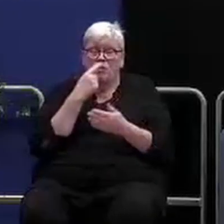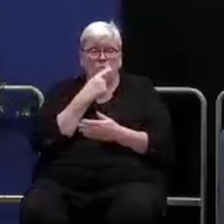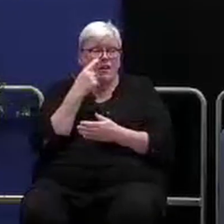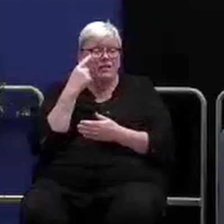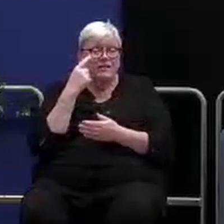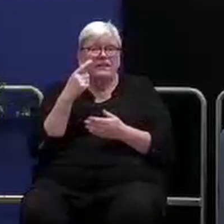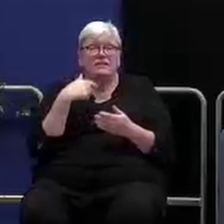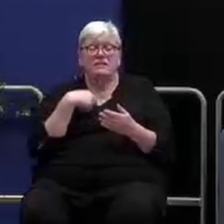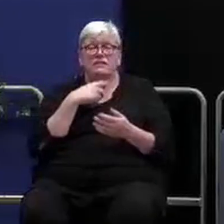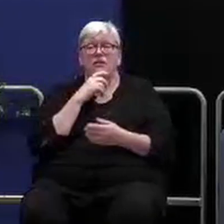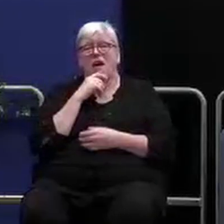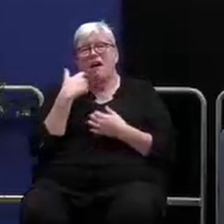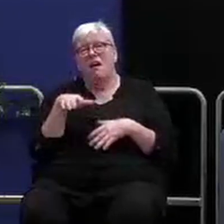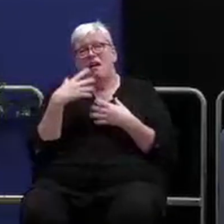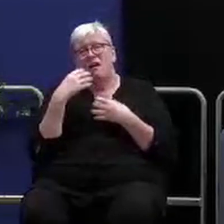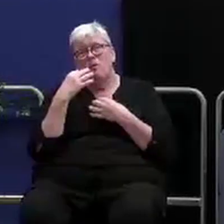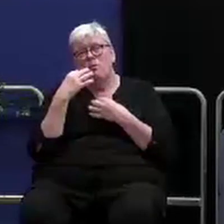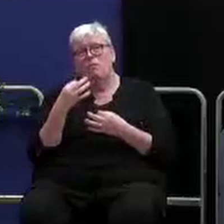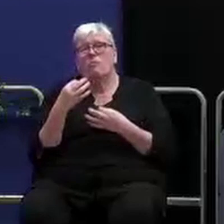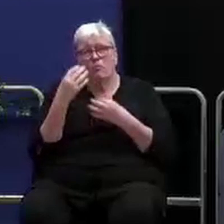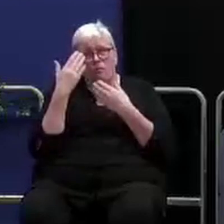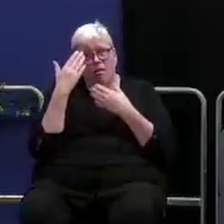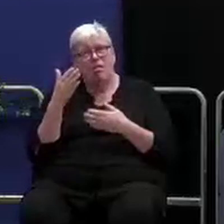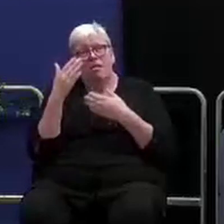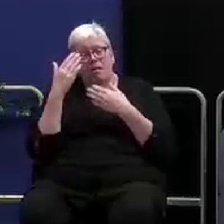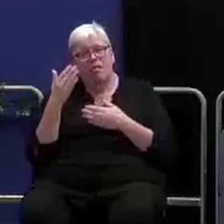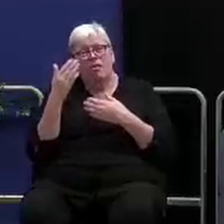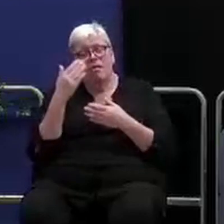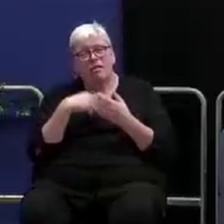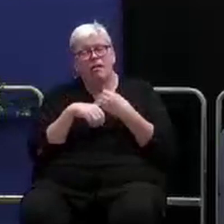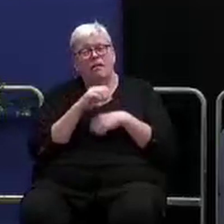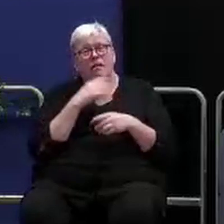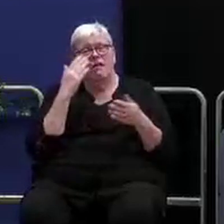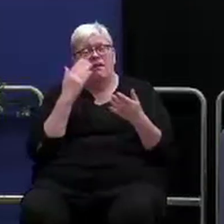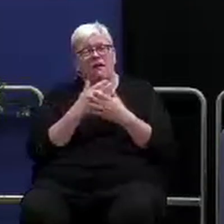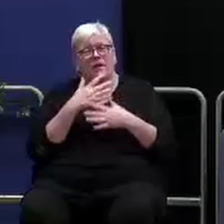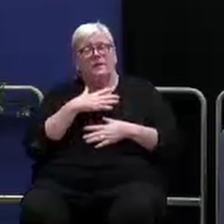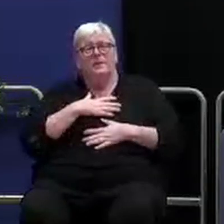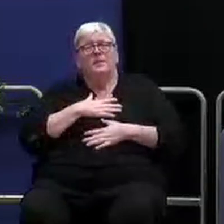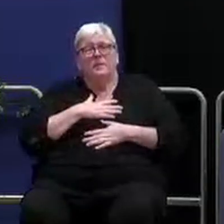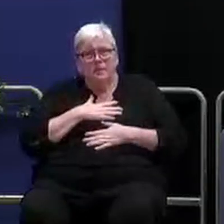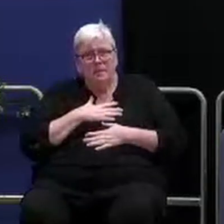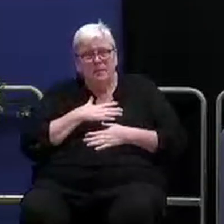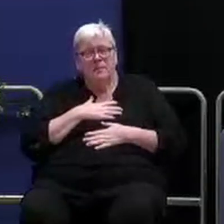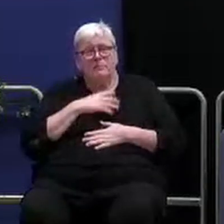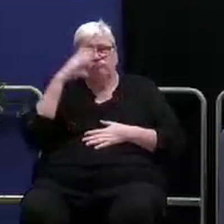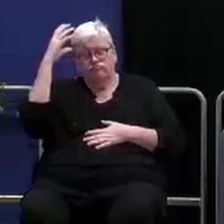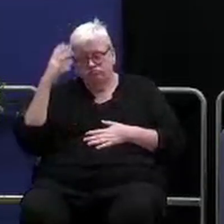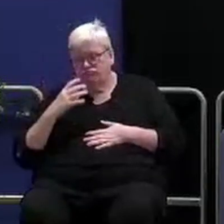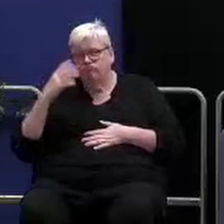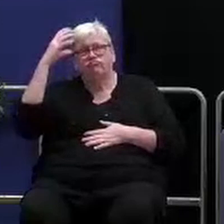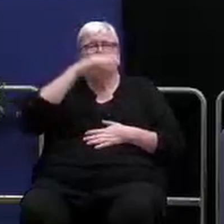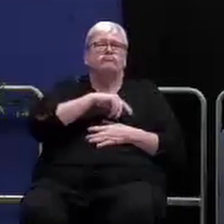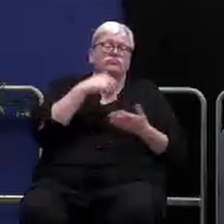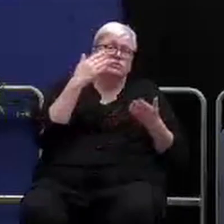I gawped in admiration. My brain shrank a little away from my skull and swelled again on the rebound as I handed over my carefully